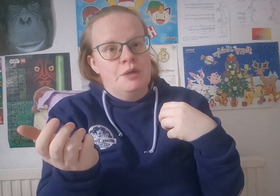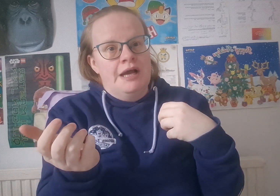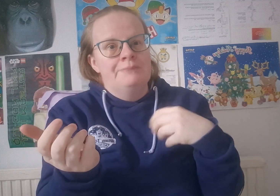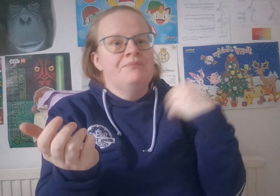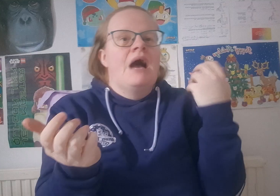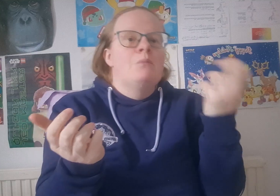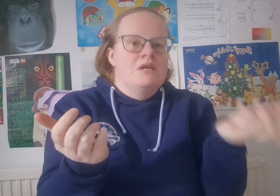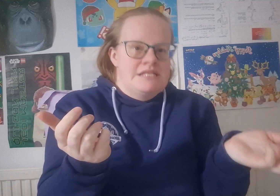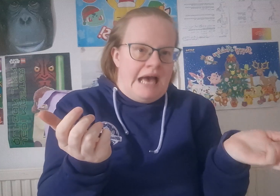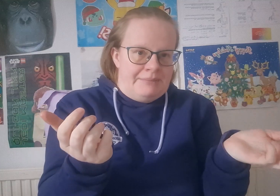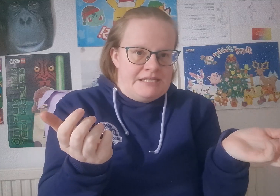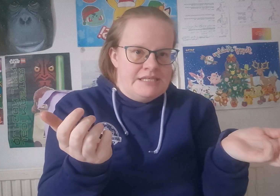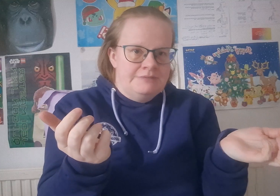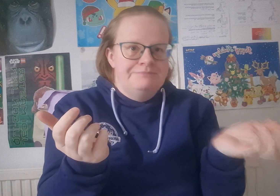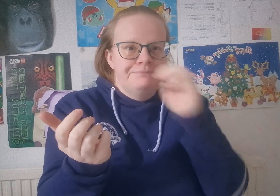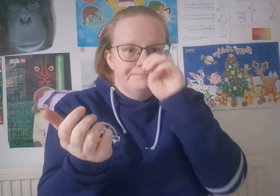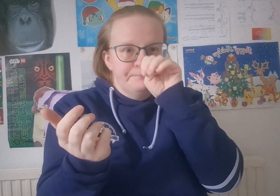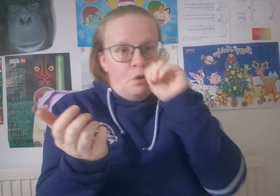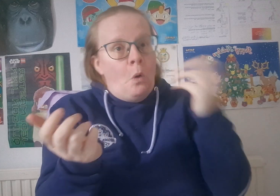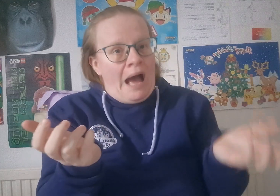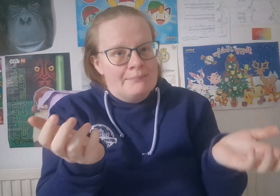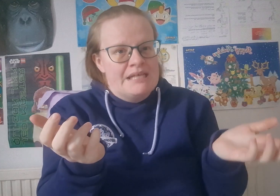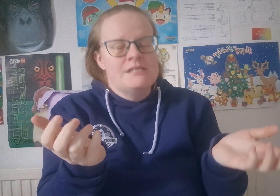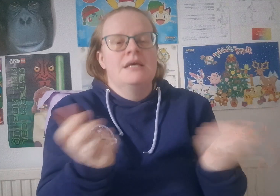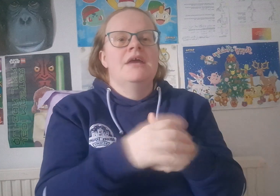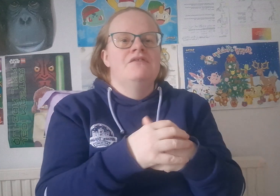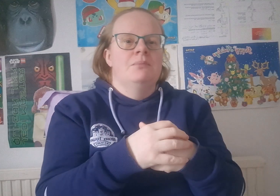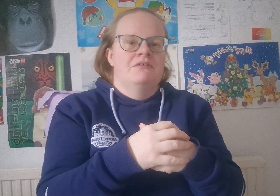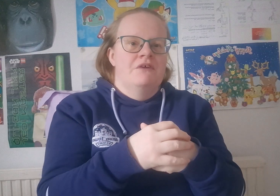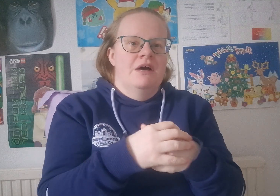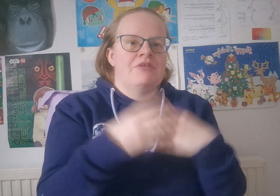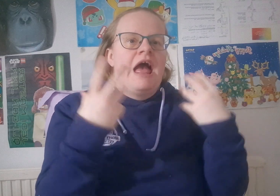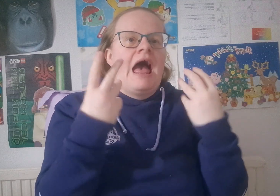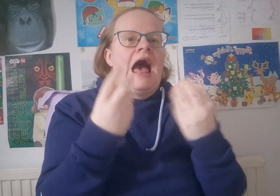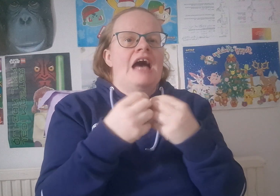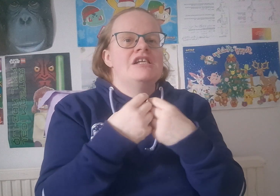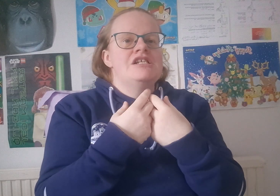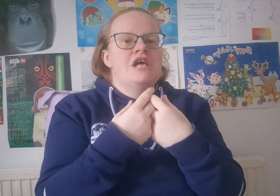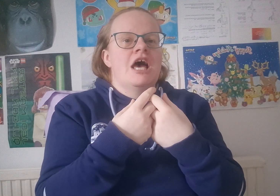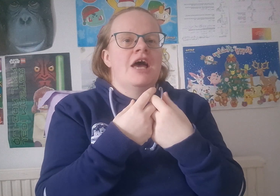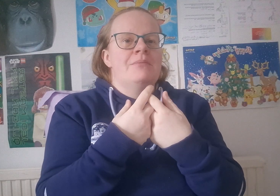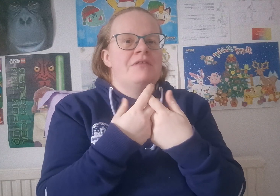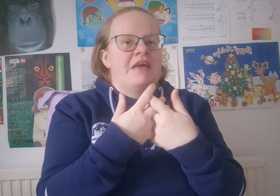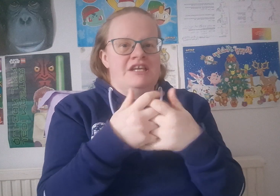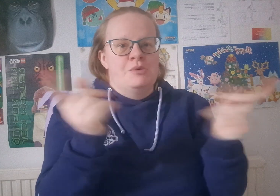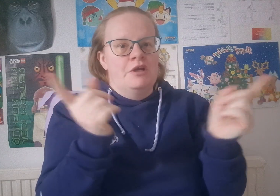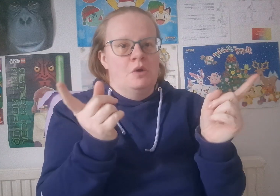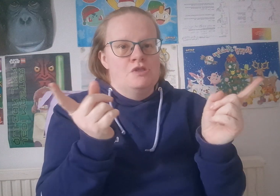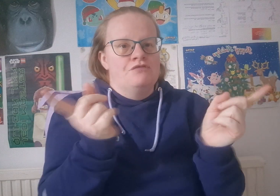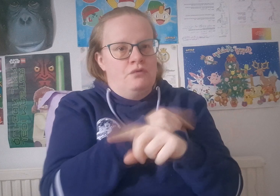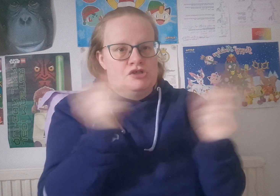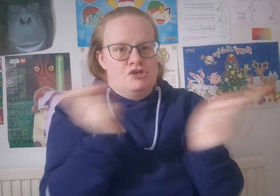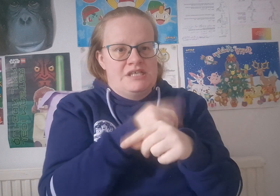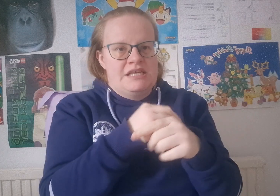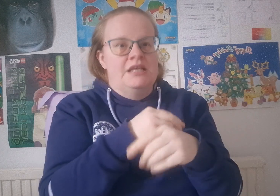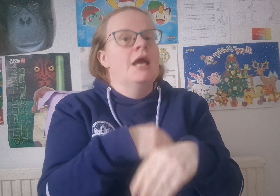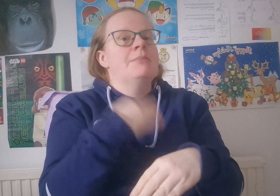Julia and one is Hamnet, or Hamlet if you prefer. And they do a lot of cross-dressing,